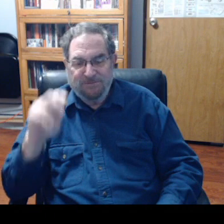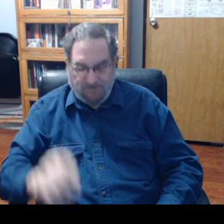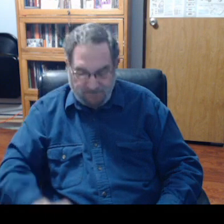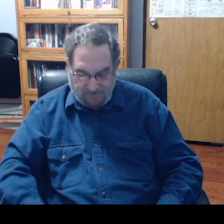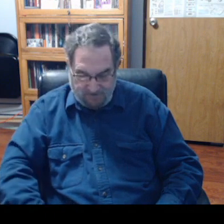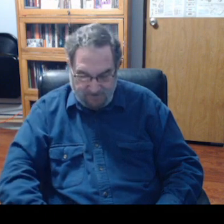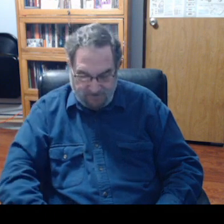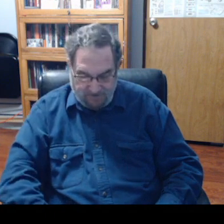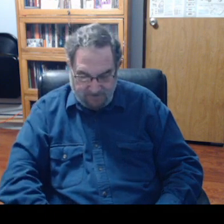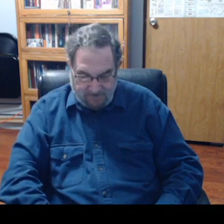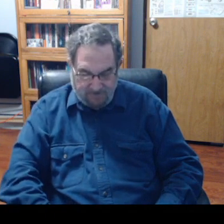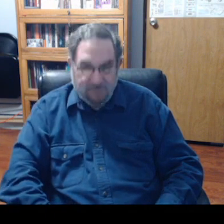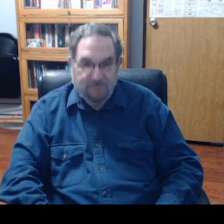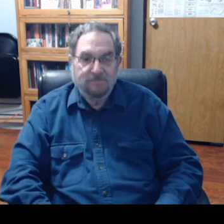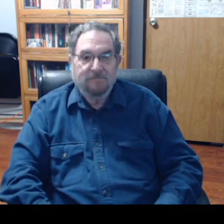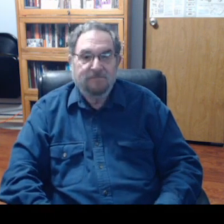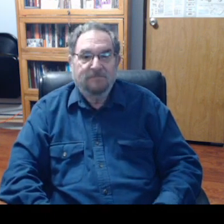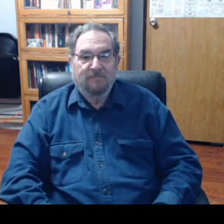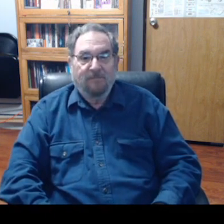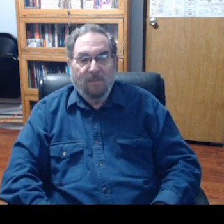seclusion.